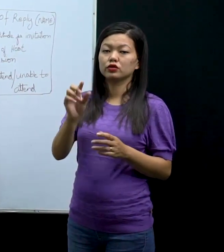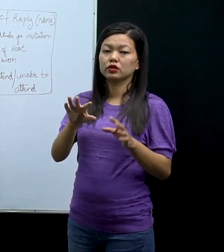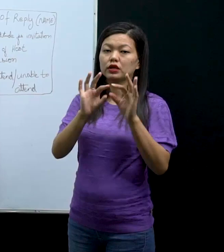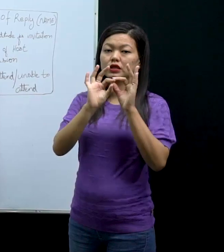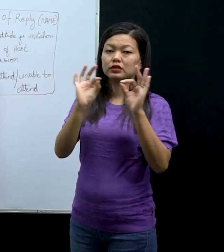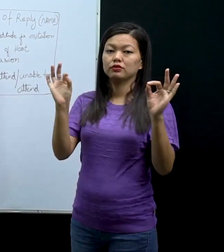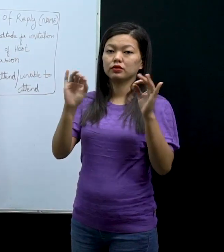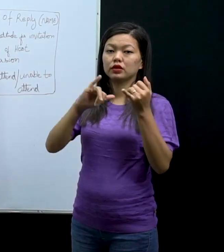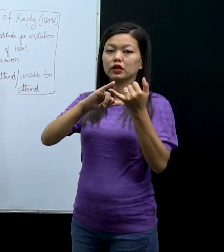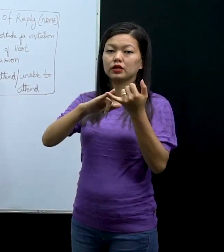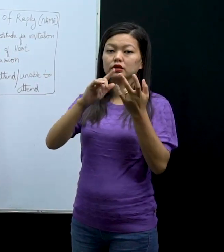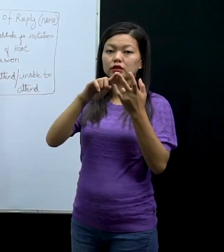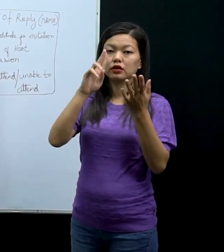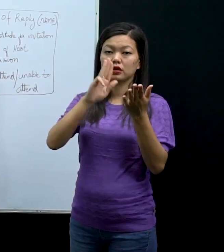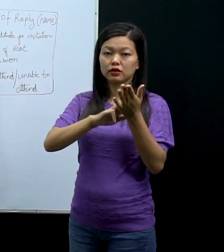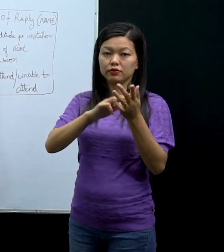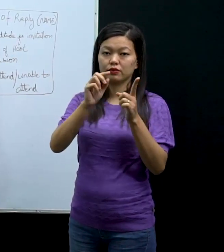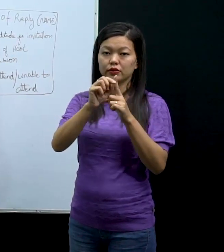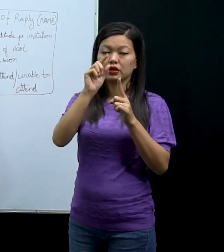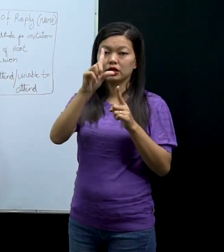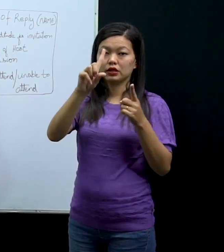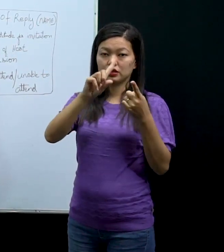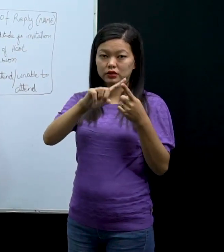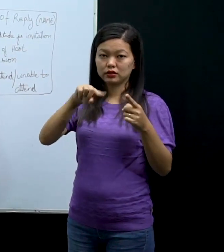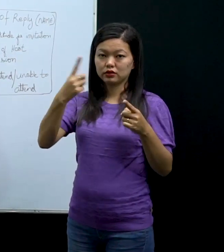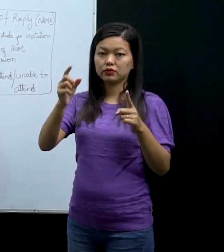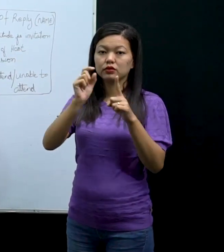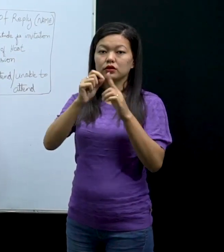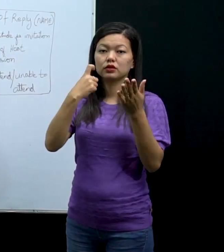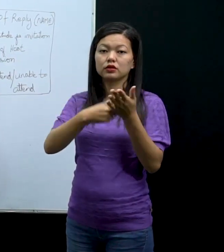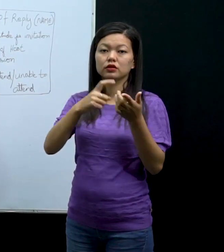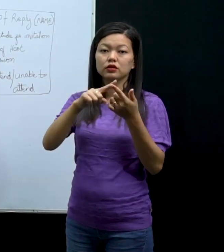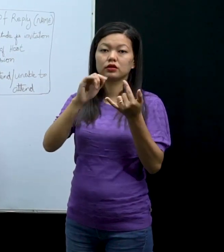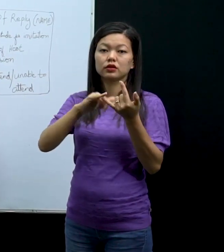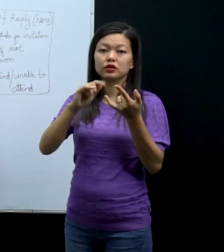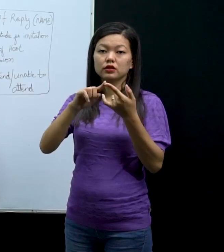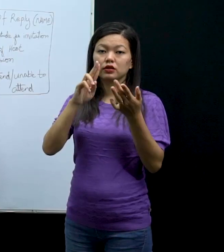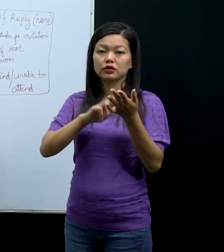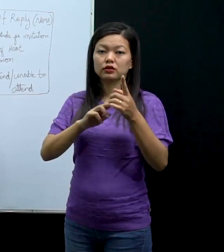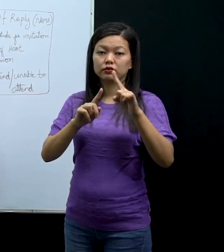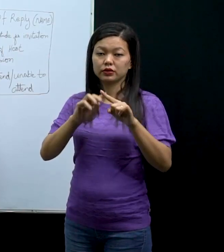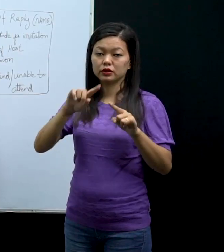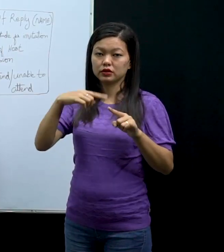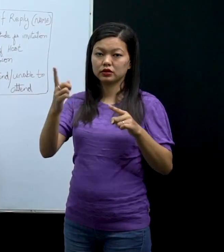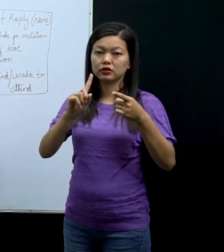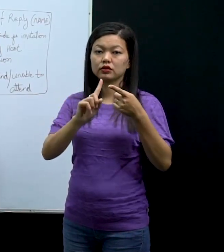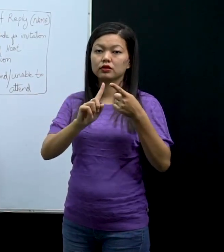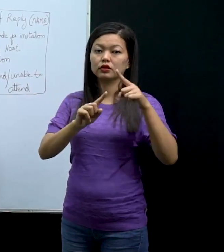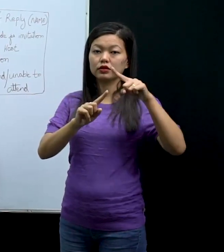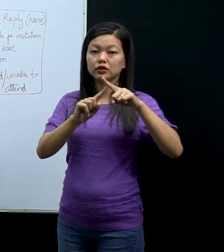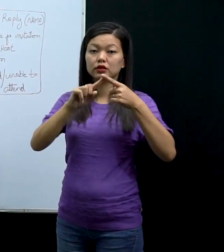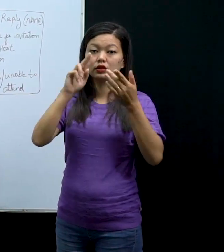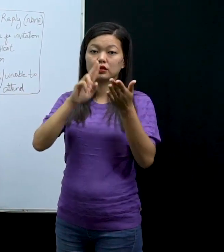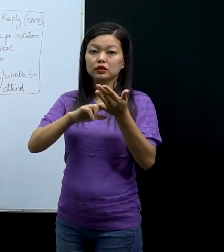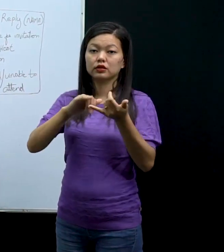tense. I repeat, simple present tense, okay? And for simple present tense, if the subject, that is